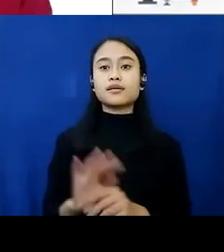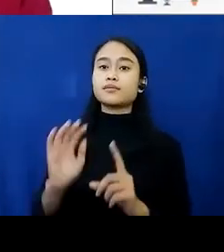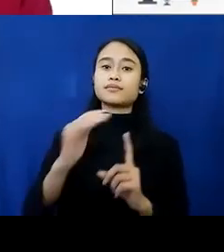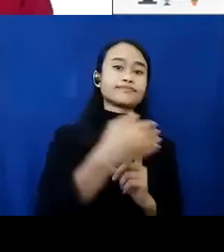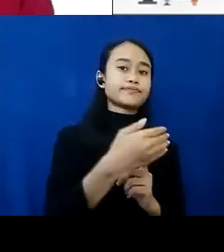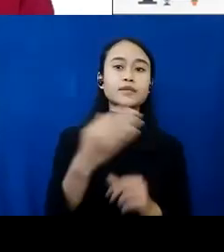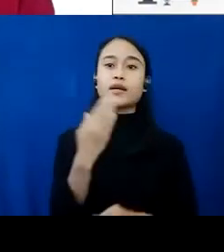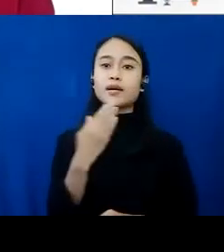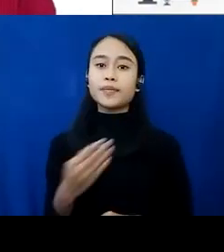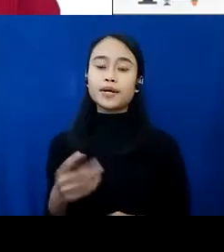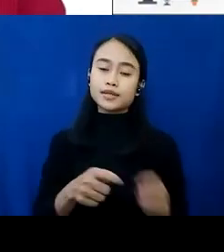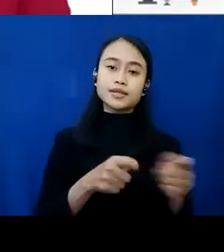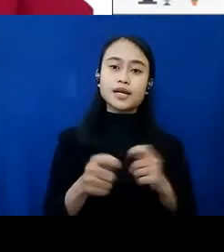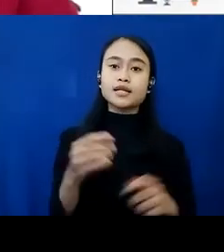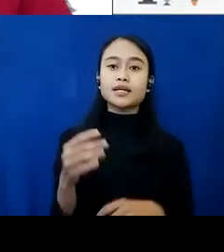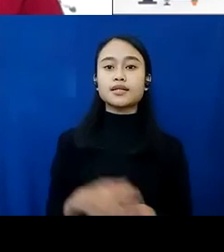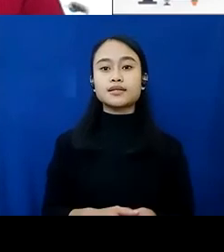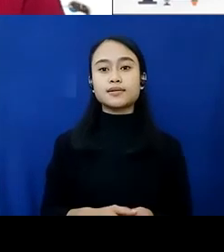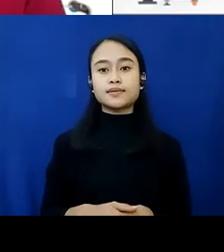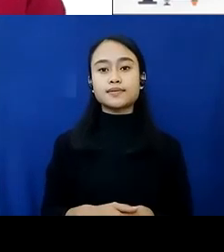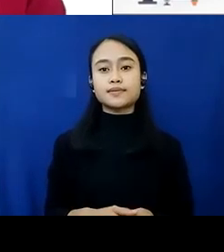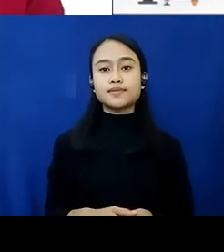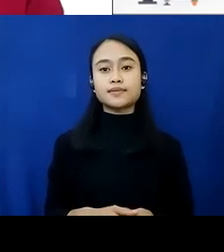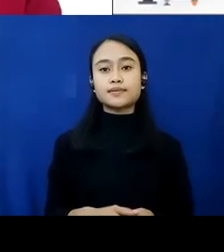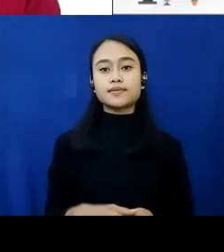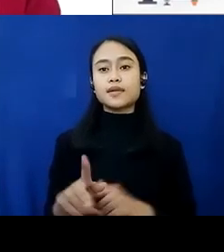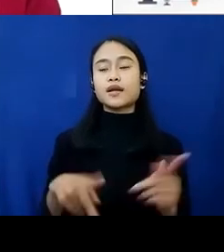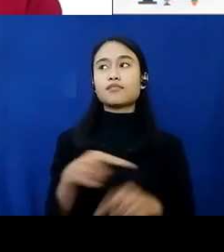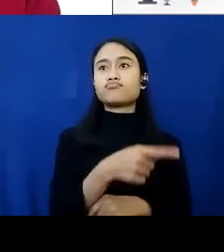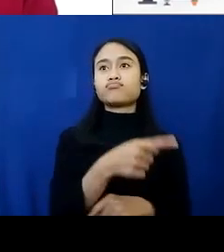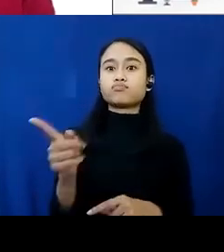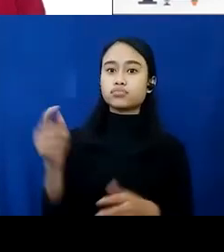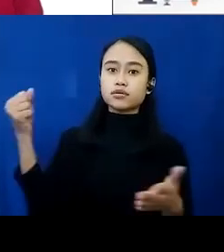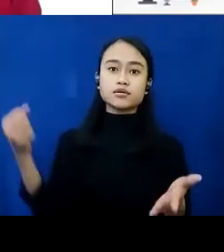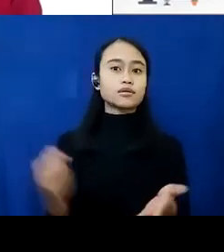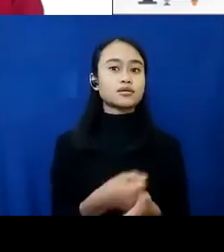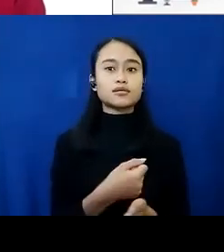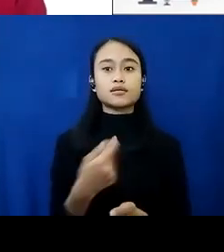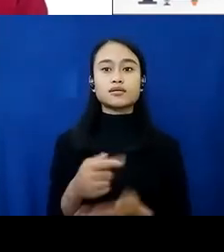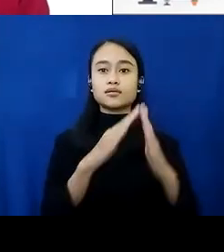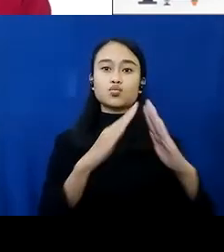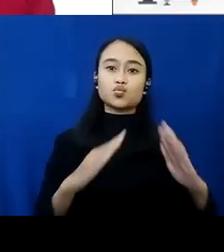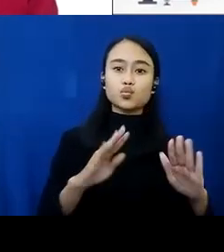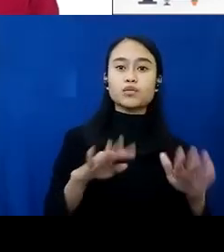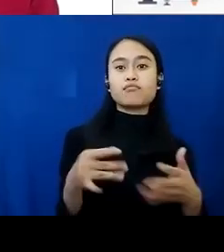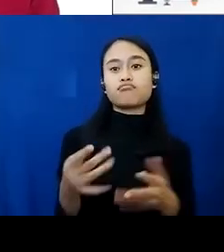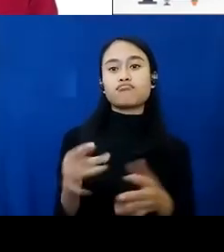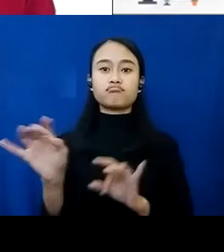strategies so that if they are abused either at home or in their community